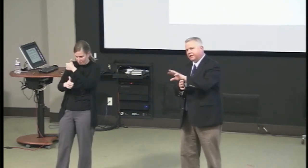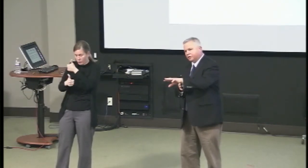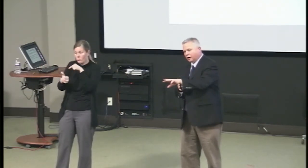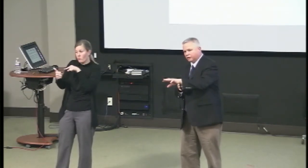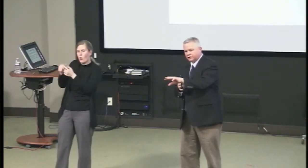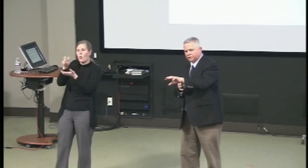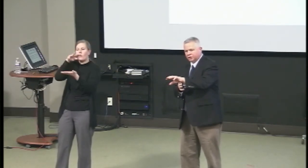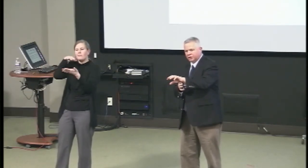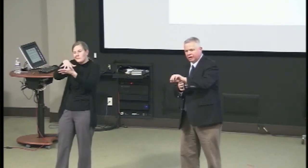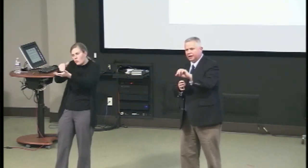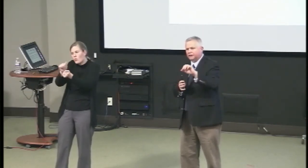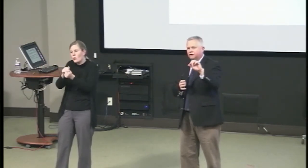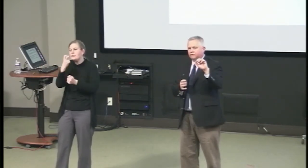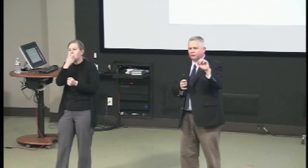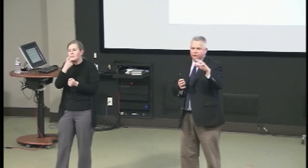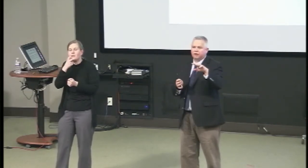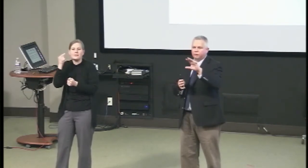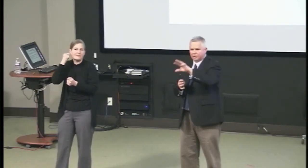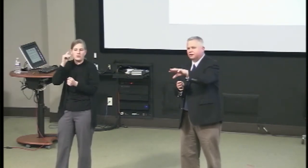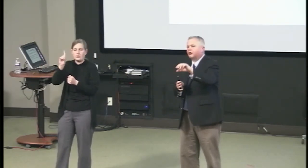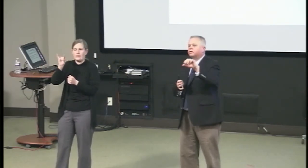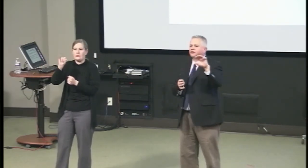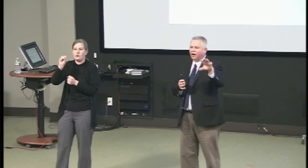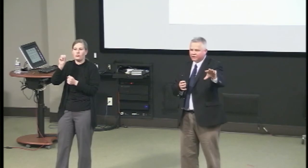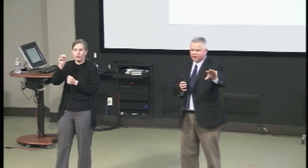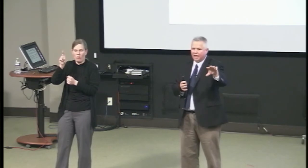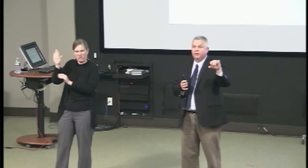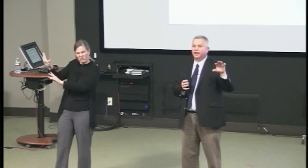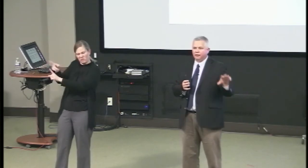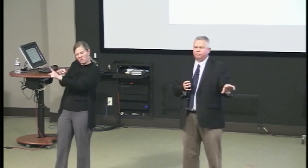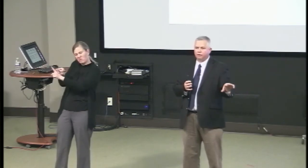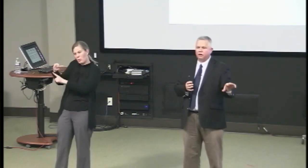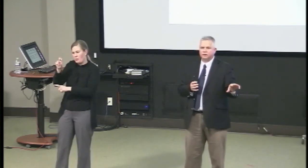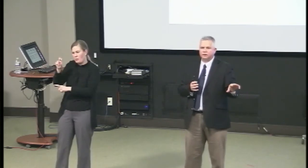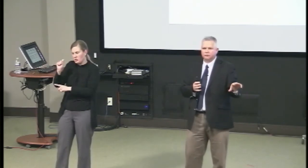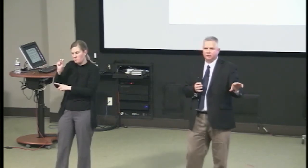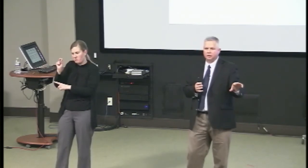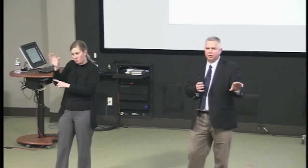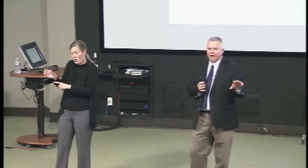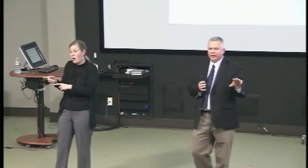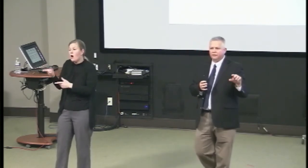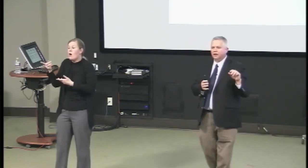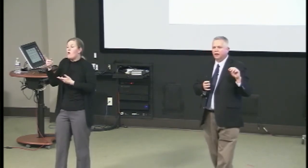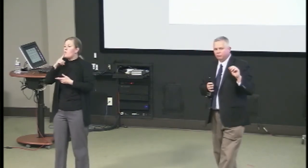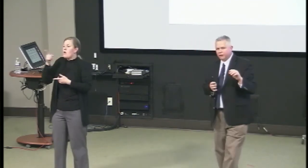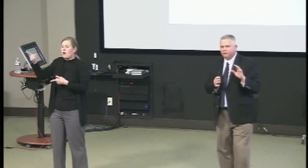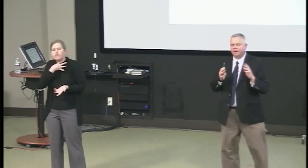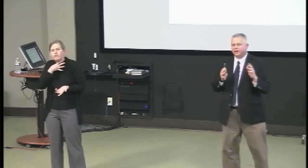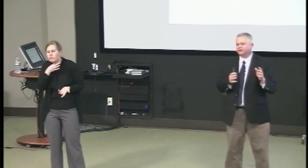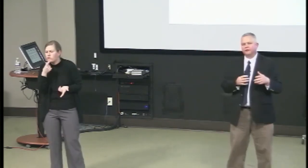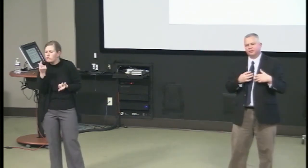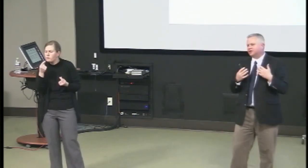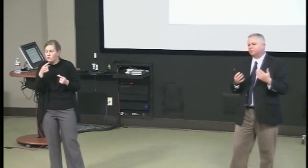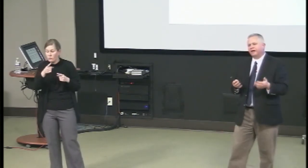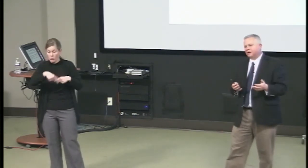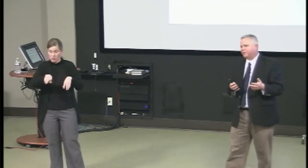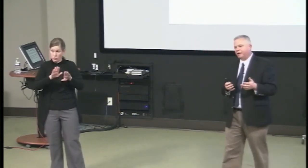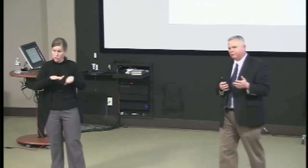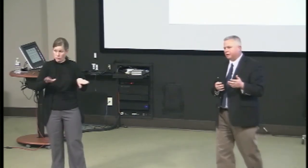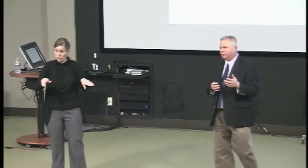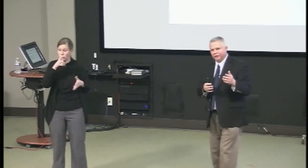Kids who were late talkers and kids who were, well, 3 groups, late talkers, on time, and precocious. And we were very conservative